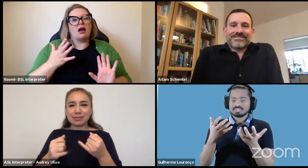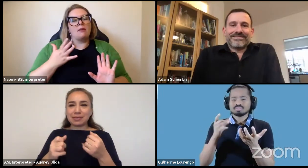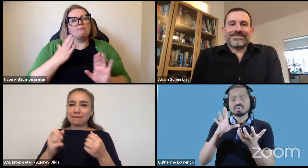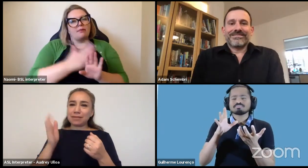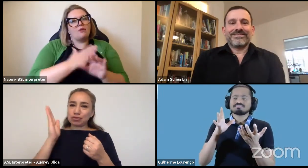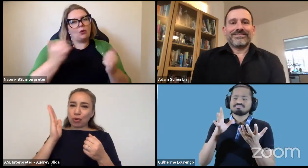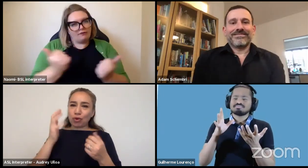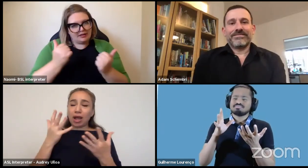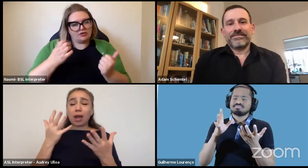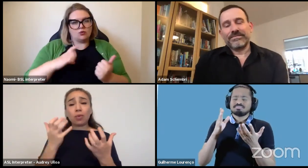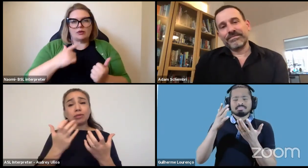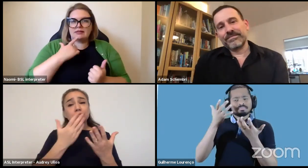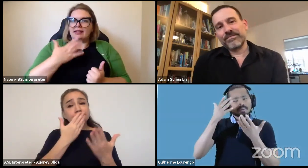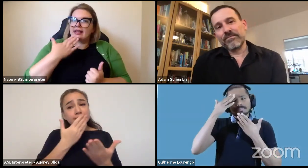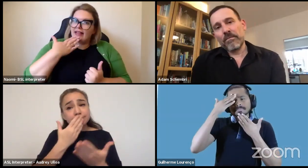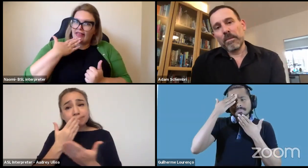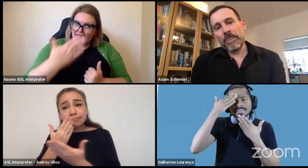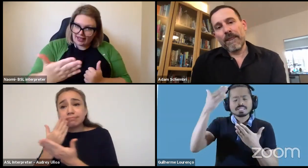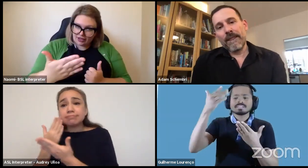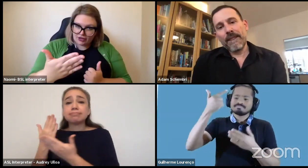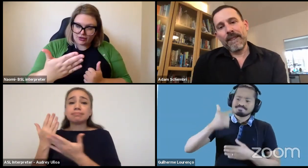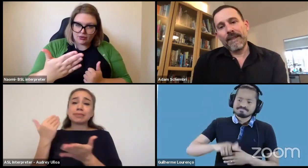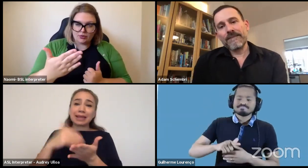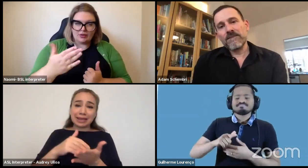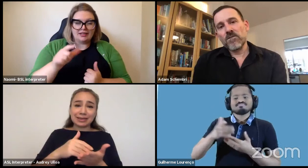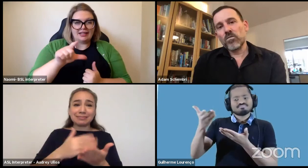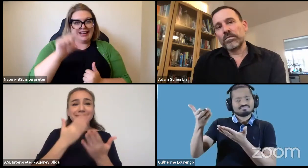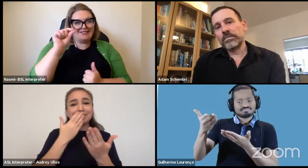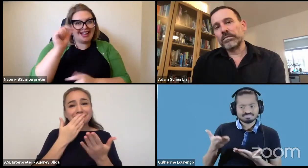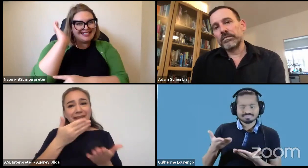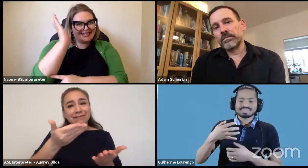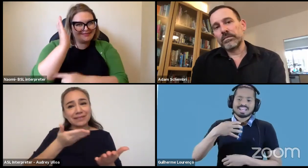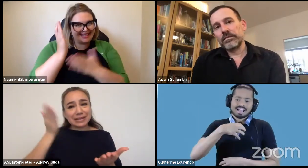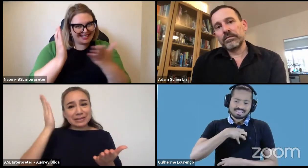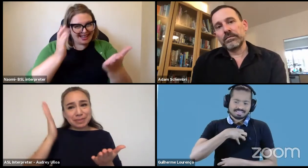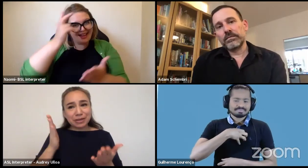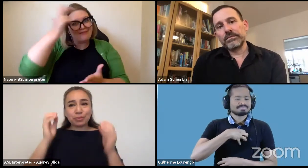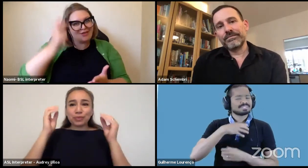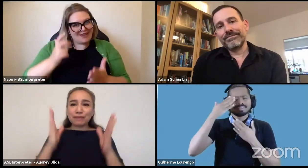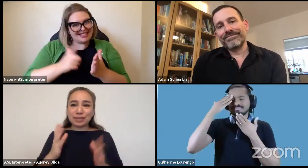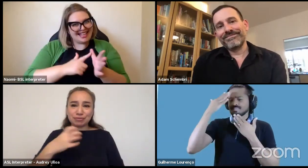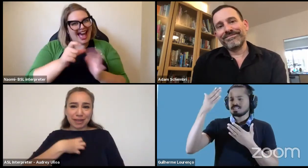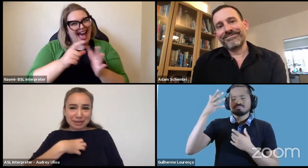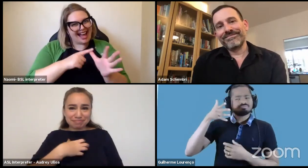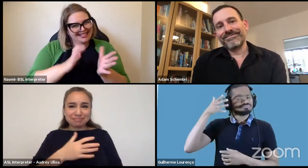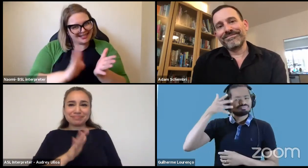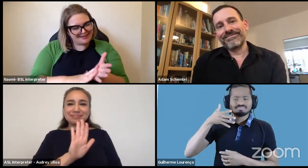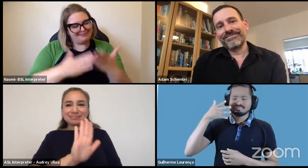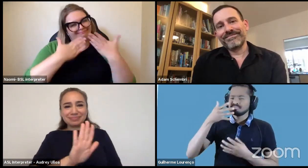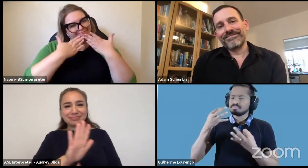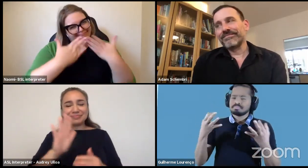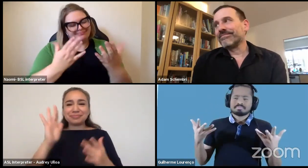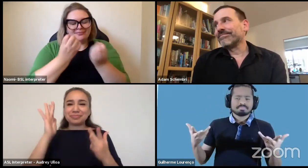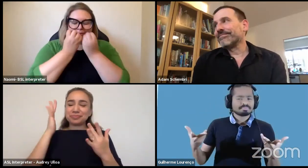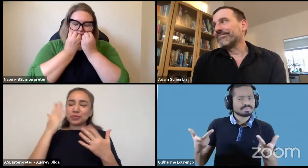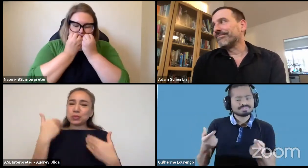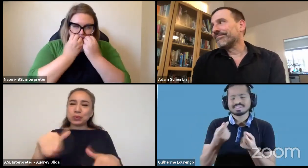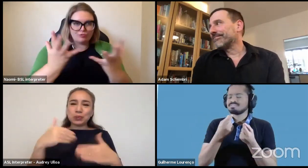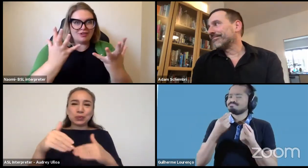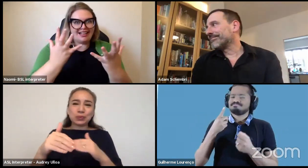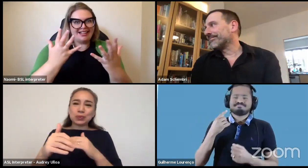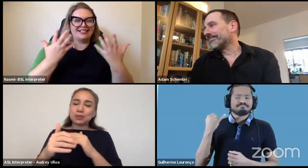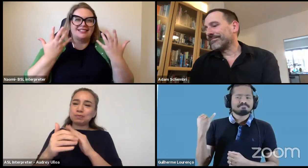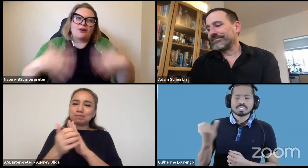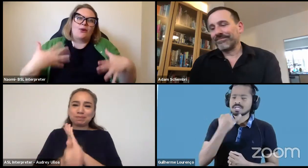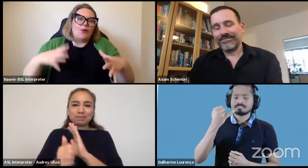We want to thank again our invited speaker, Professor Adam, for this brilliant and very relevant